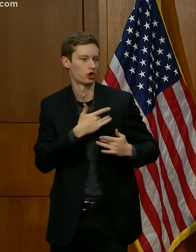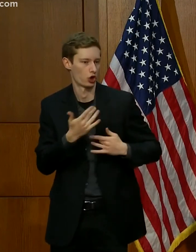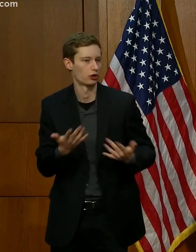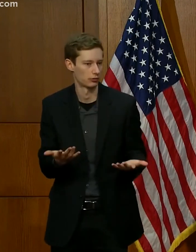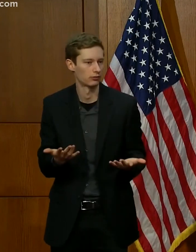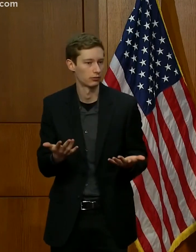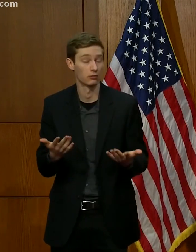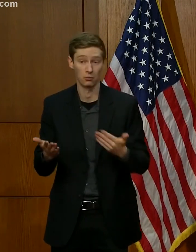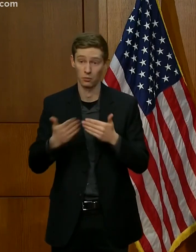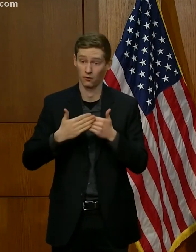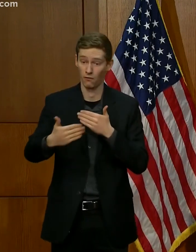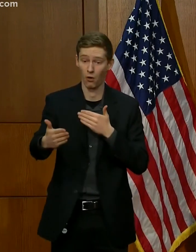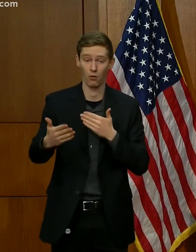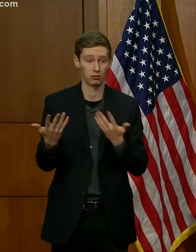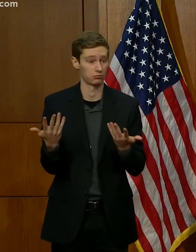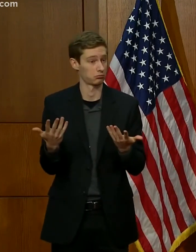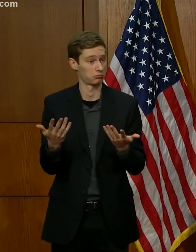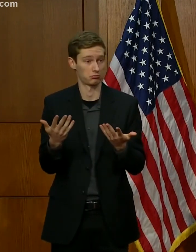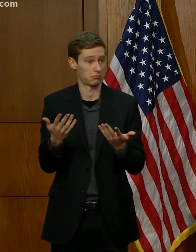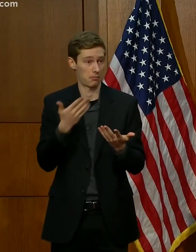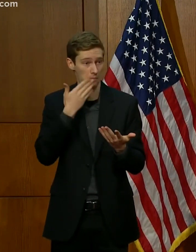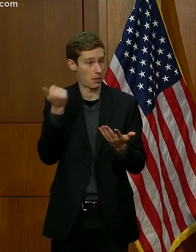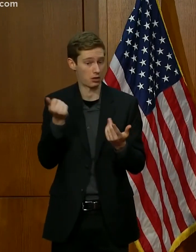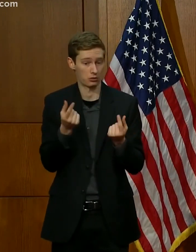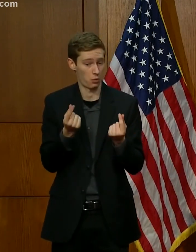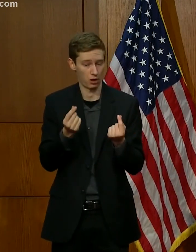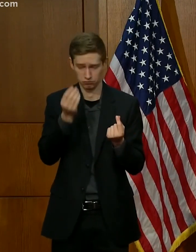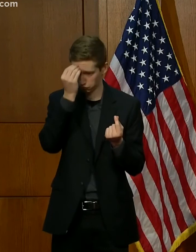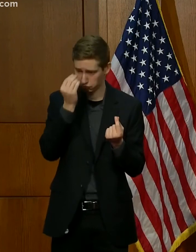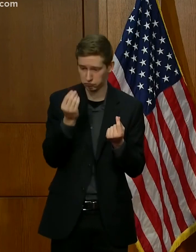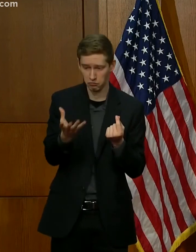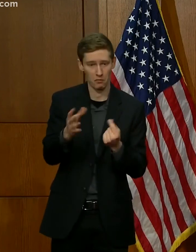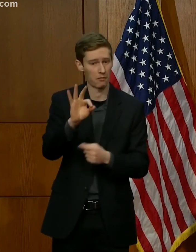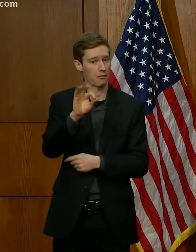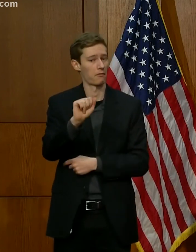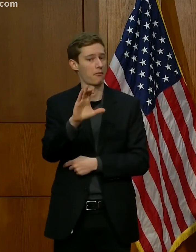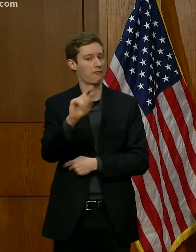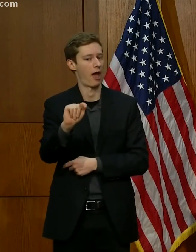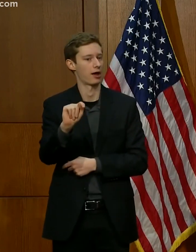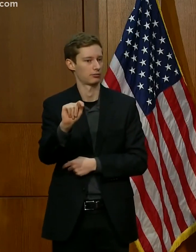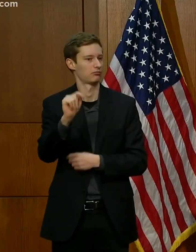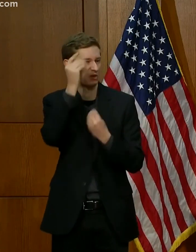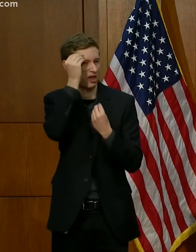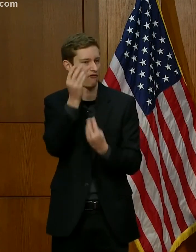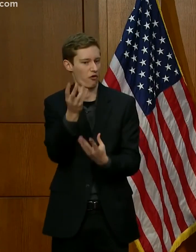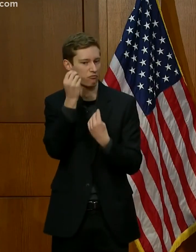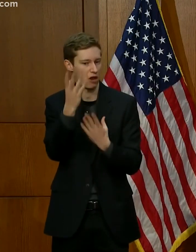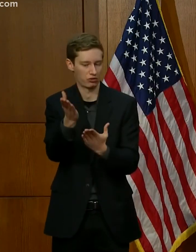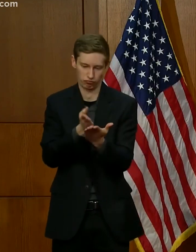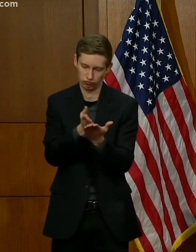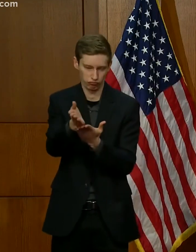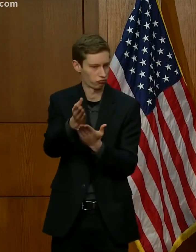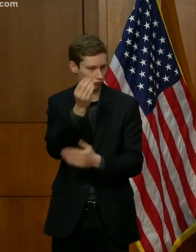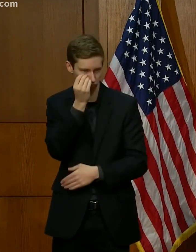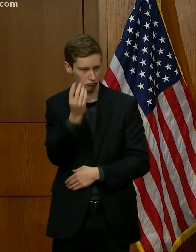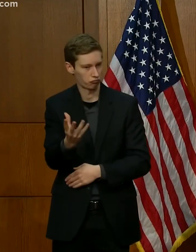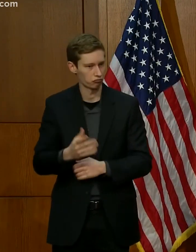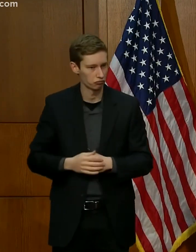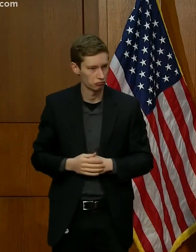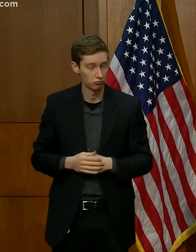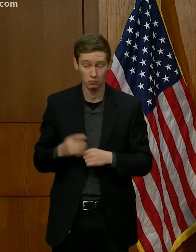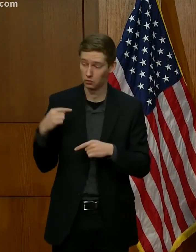forward is just give factual information. One area that I would talk about is, throughout this